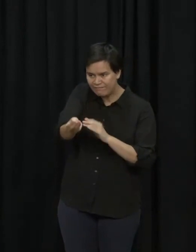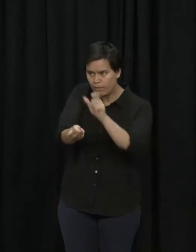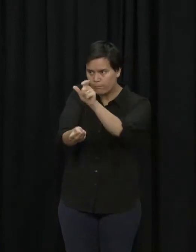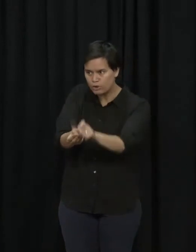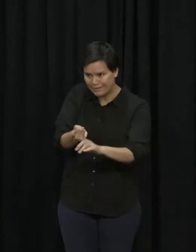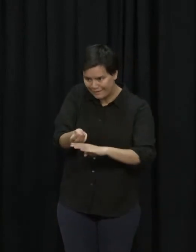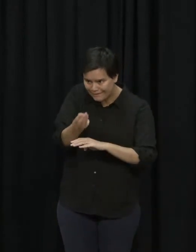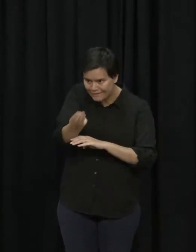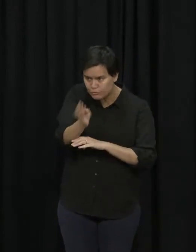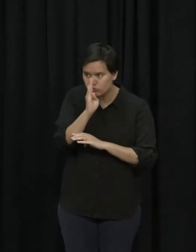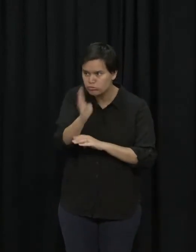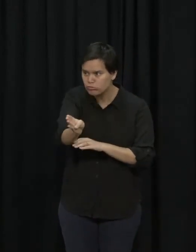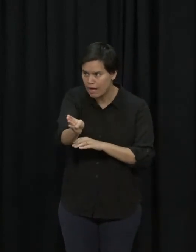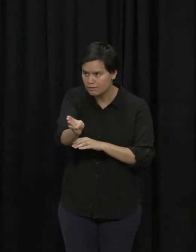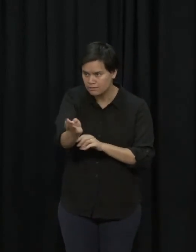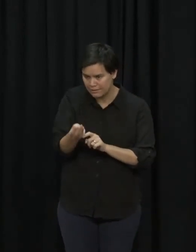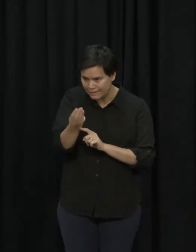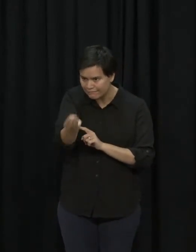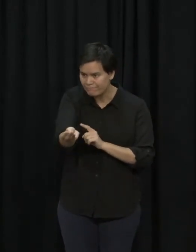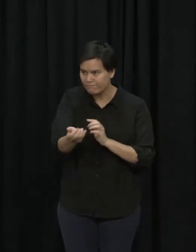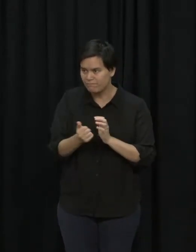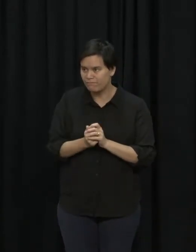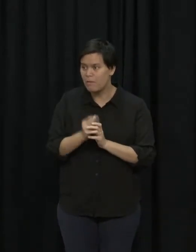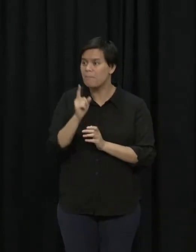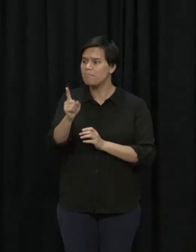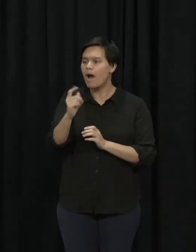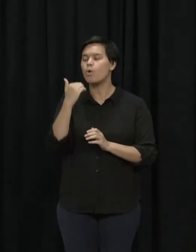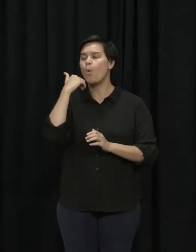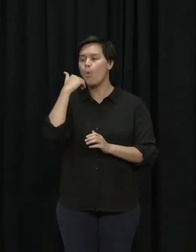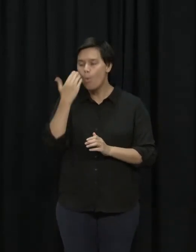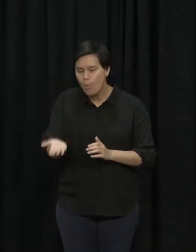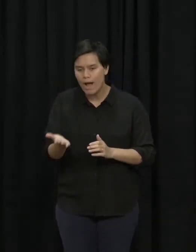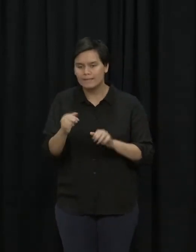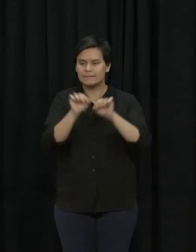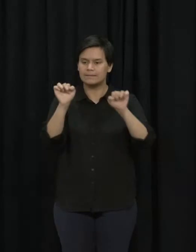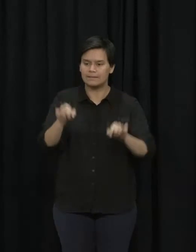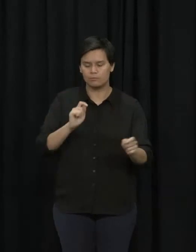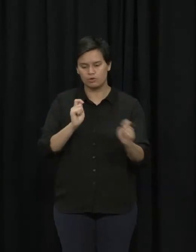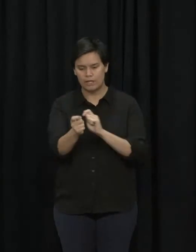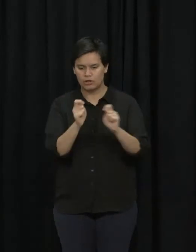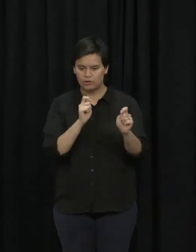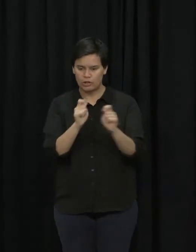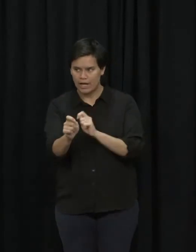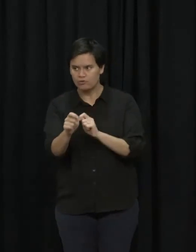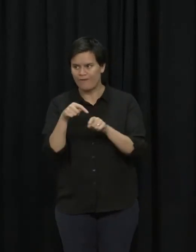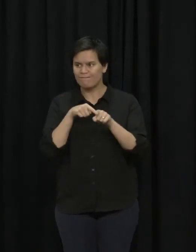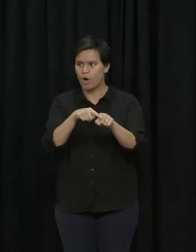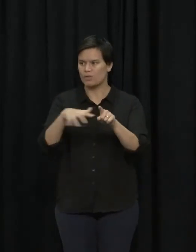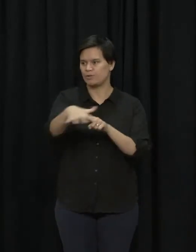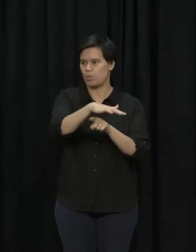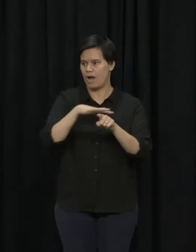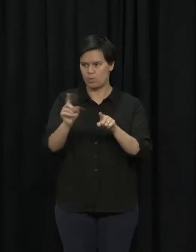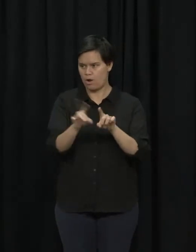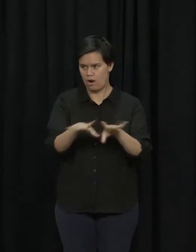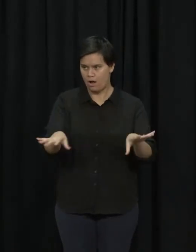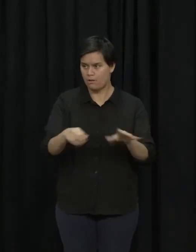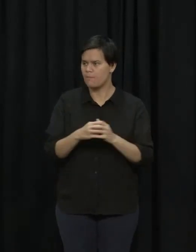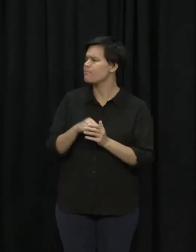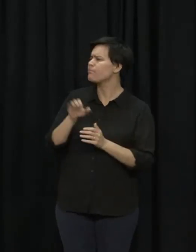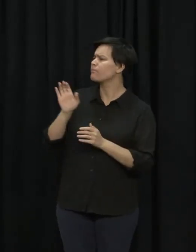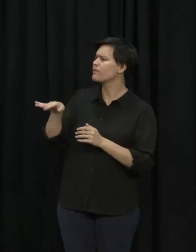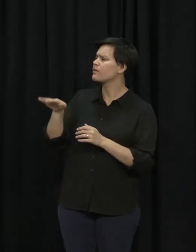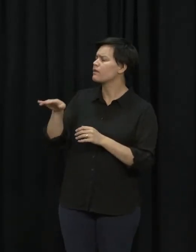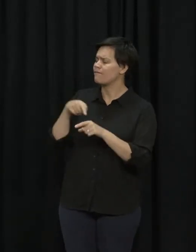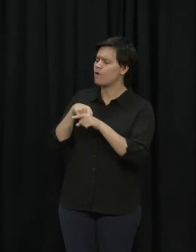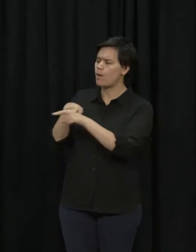to adapt to new situations as we learn and as there have been variants. And I think that's the right thing to do. And just to be Yeah, on that end,